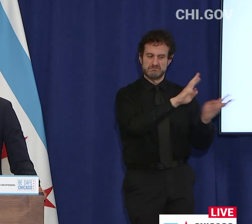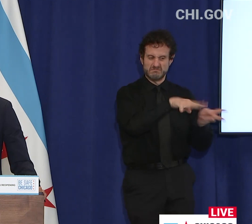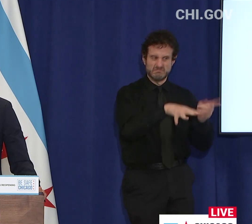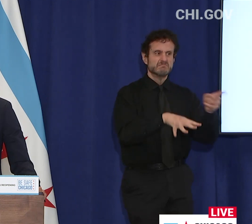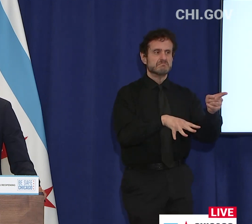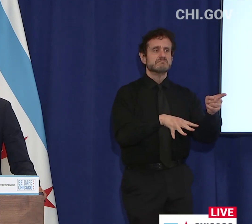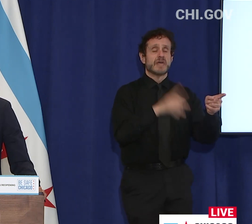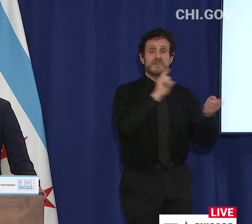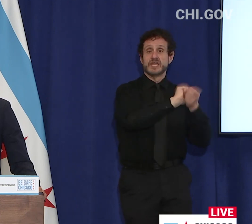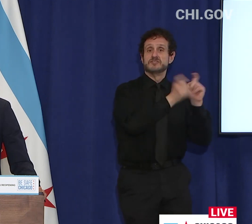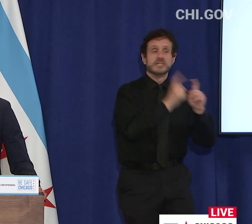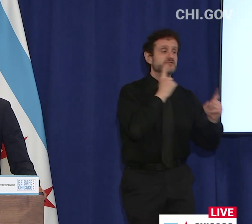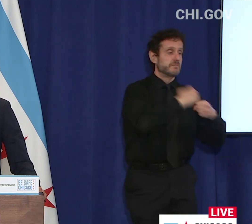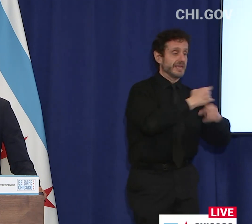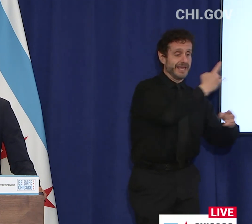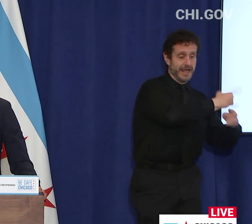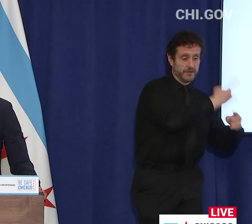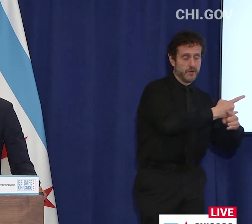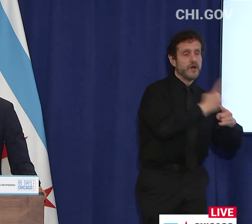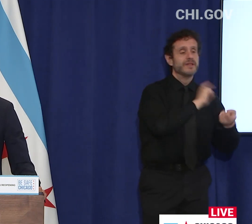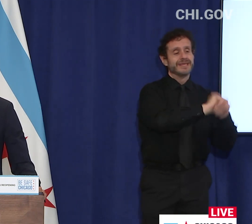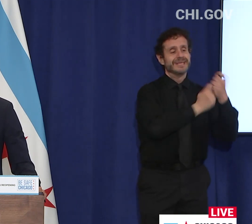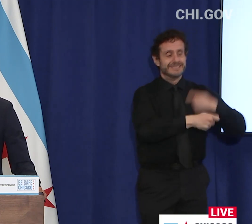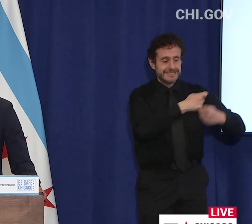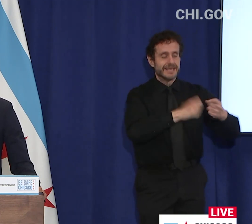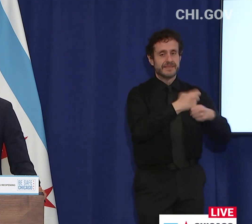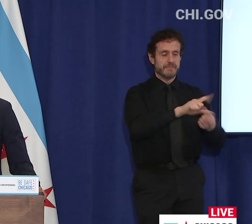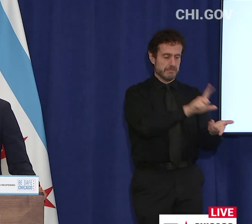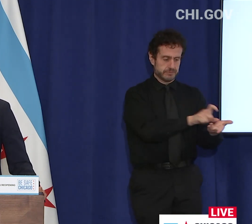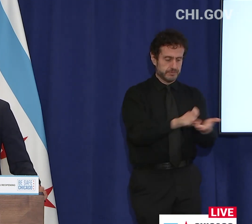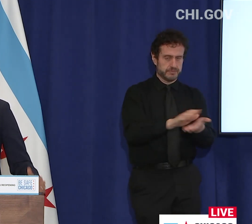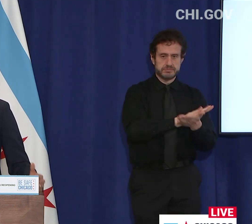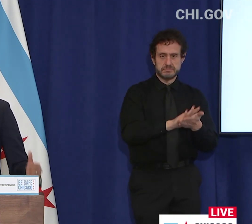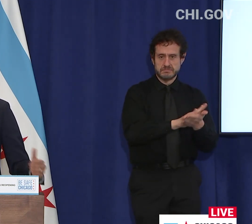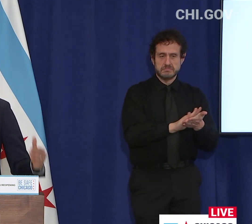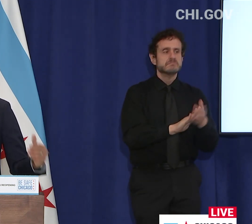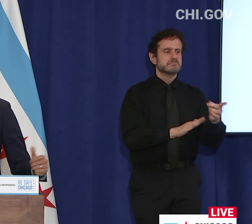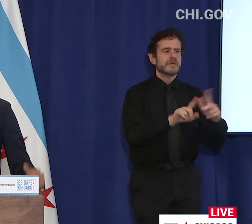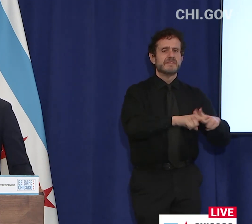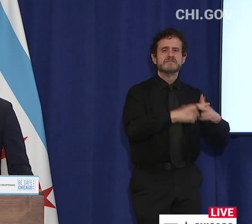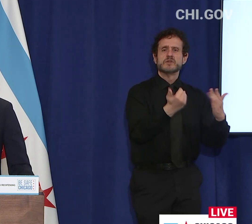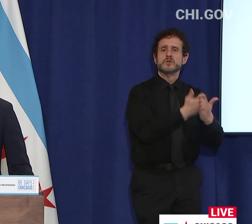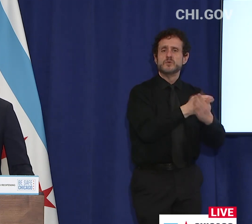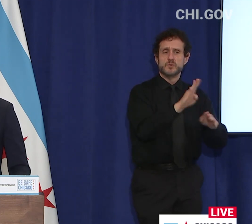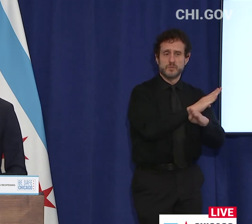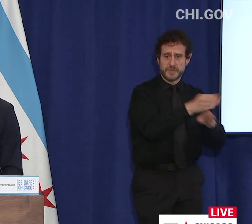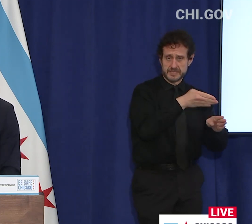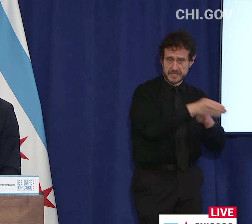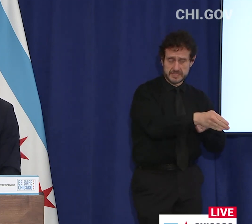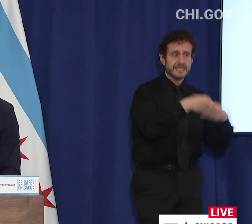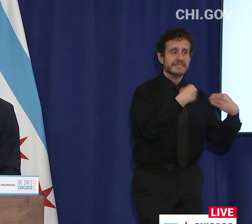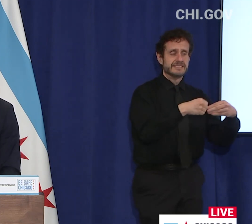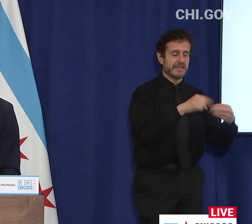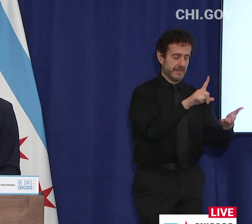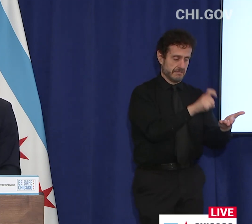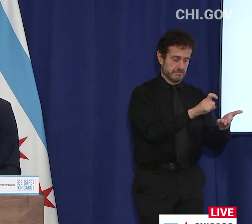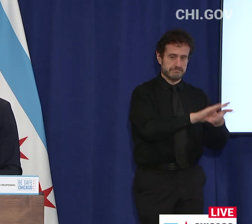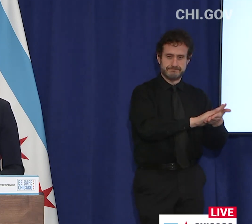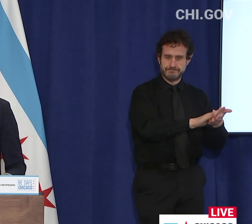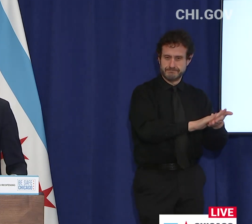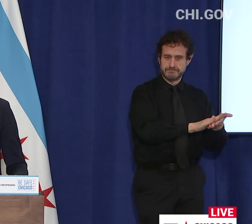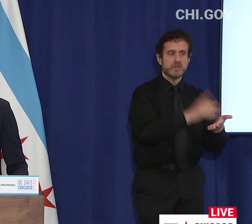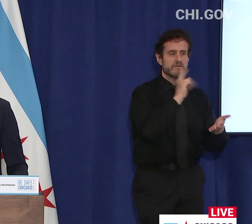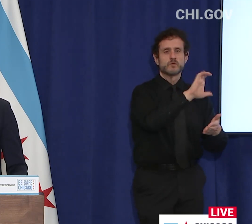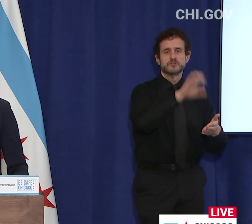sanitizer for frontline health workers and first responders. They've also started a new line of business in selling hand sanitizers to